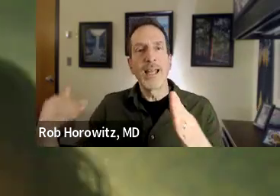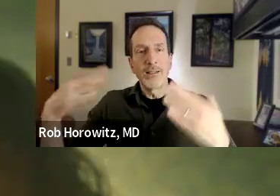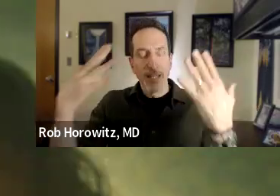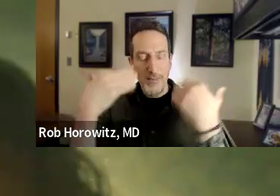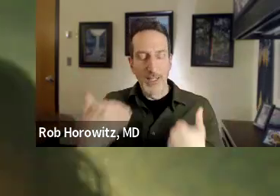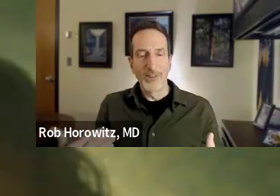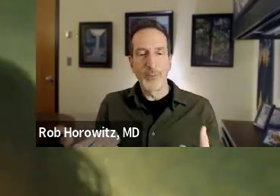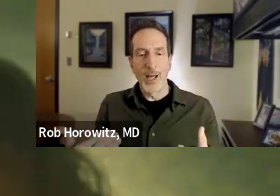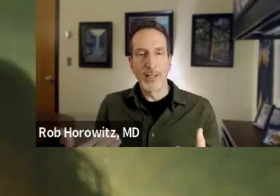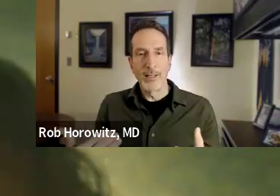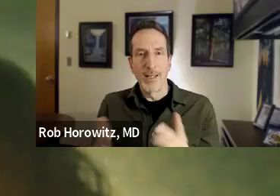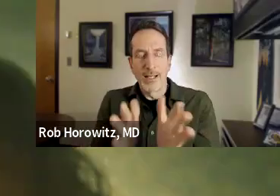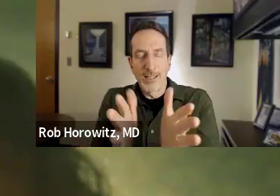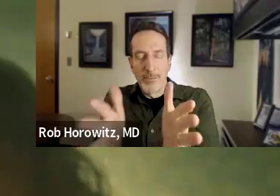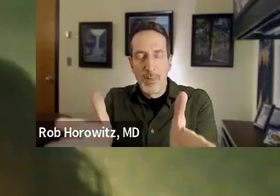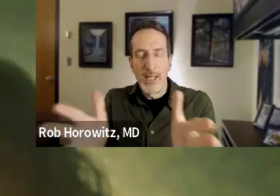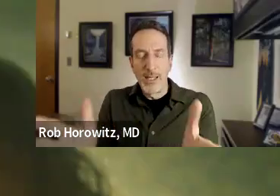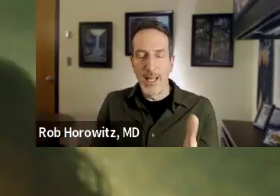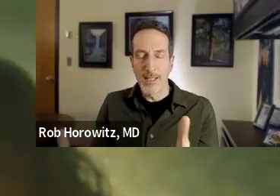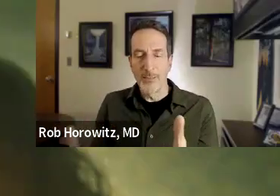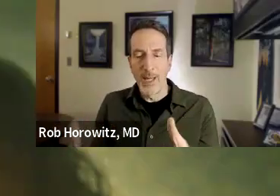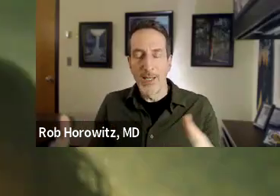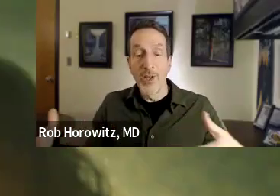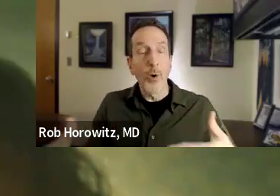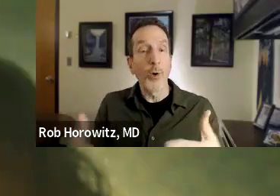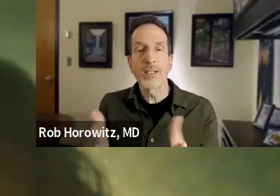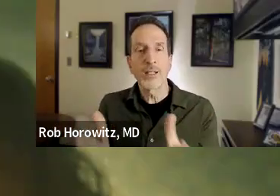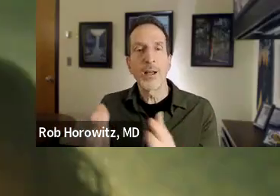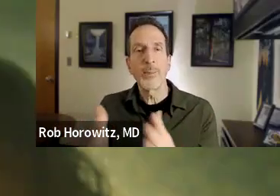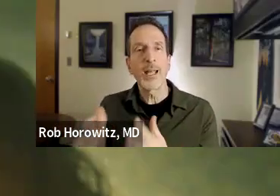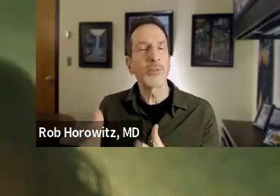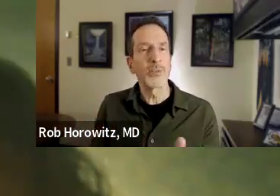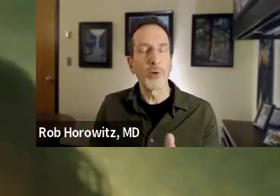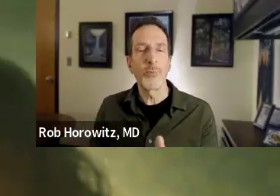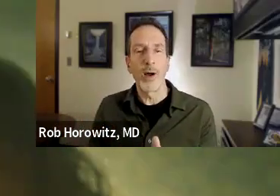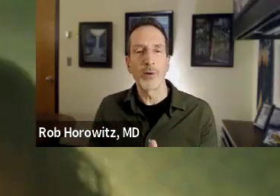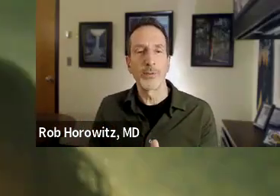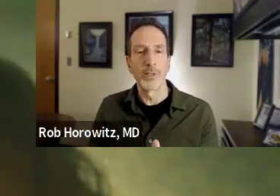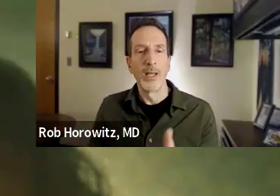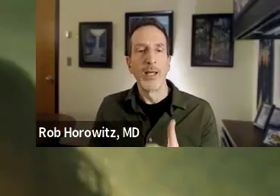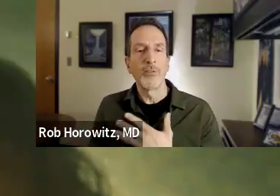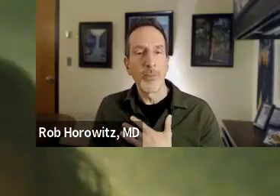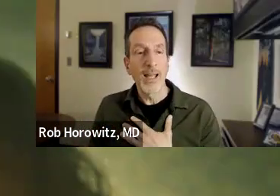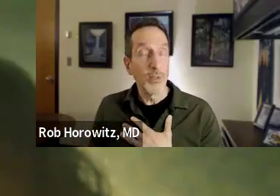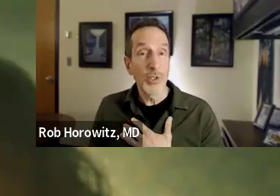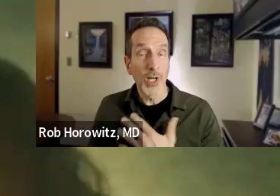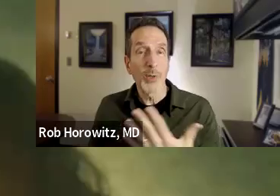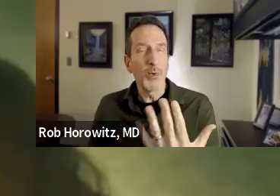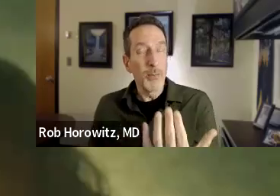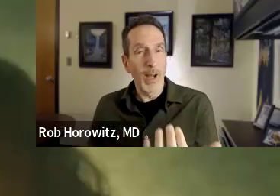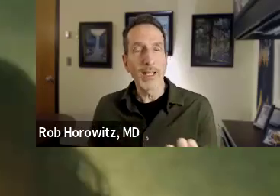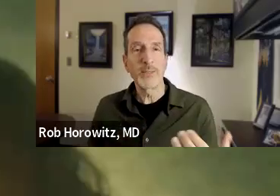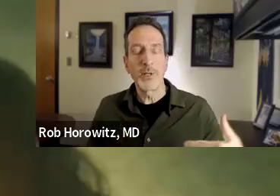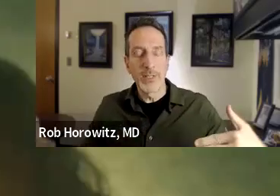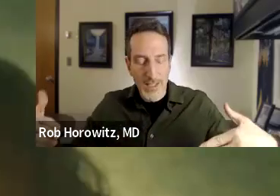it's that leaving this body, it's that being in that space, or it's the coming out that's most powerful. For me, I do share